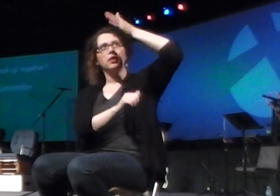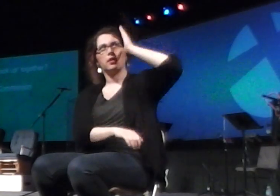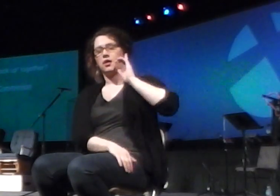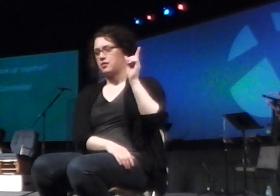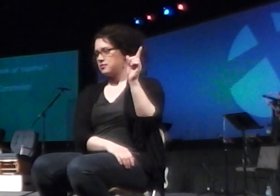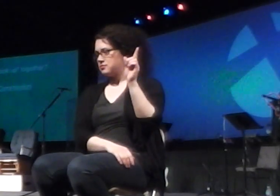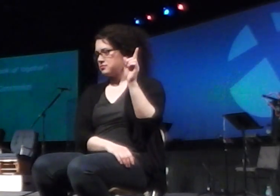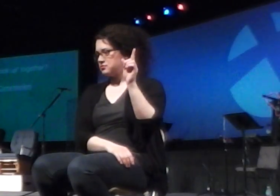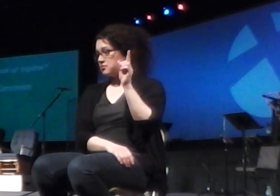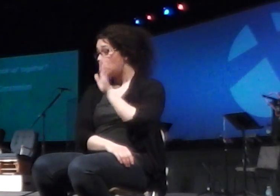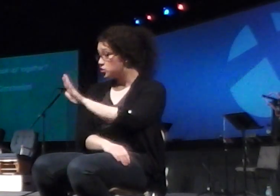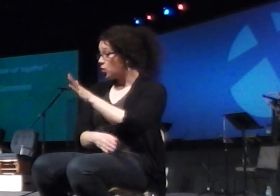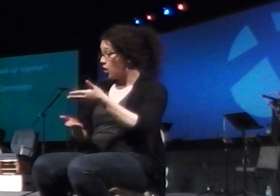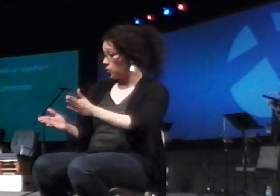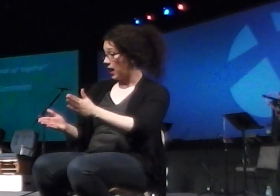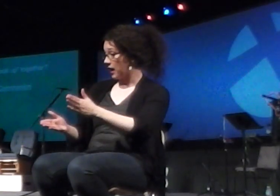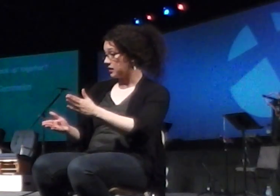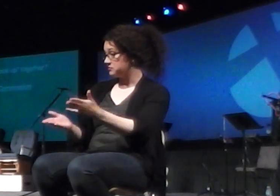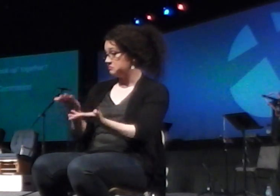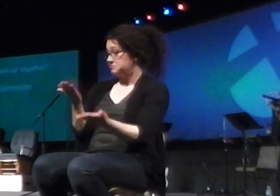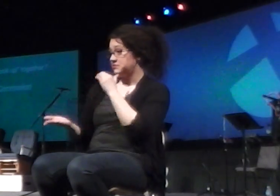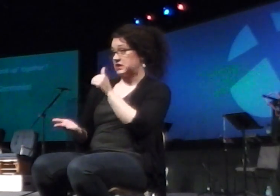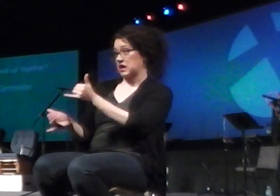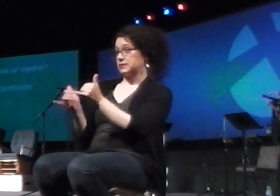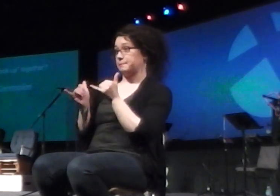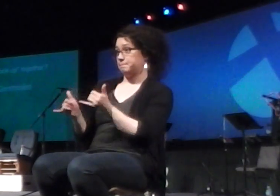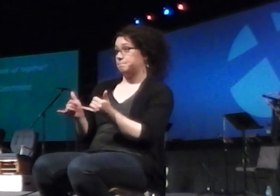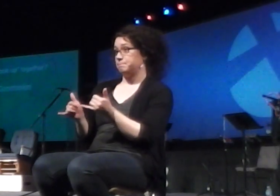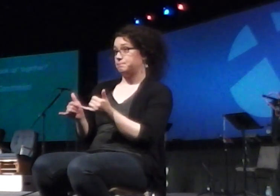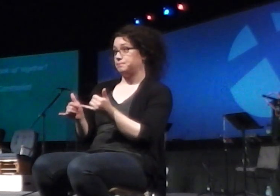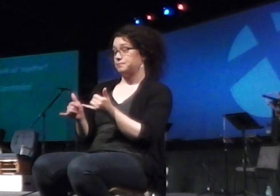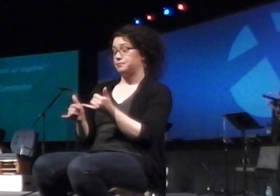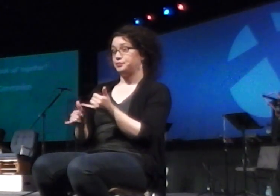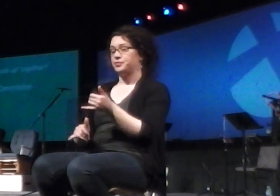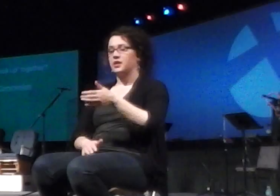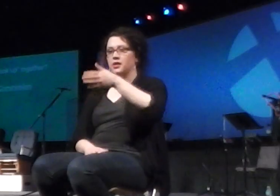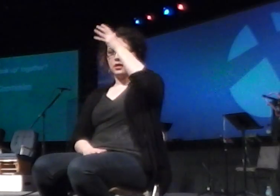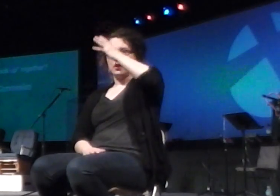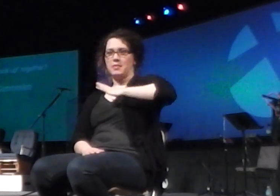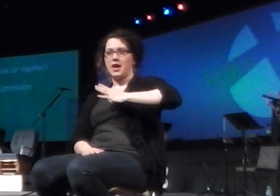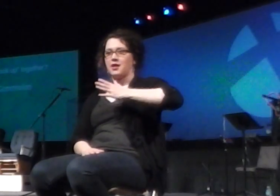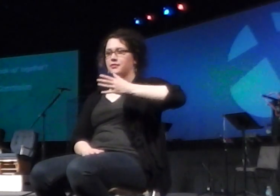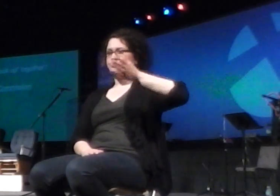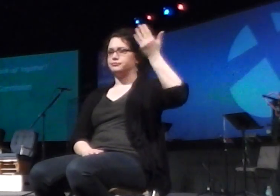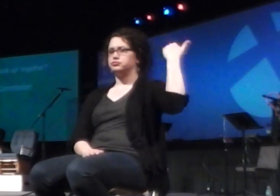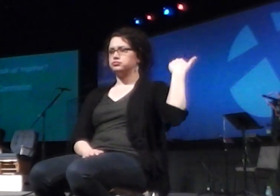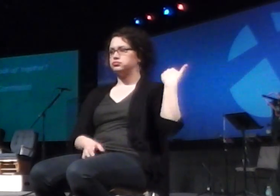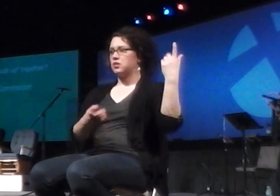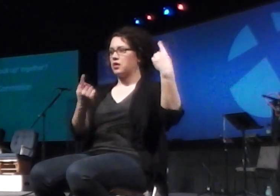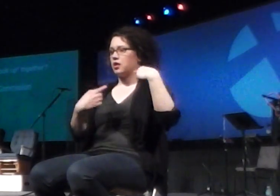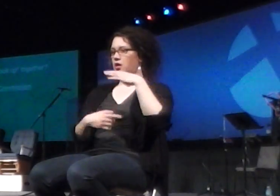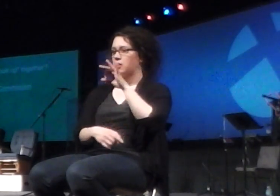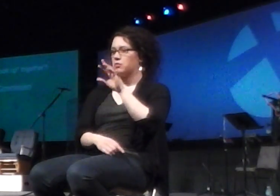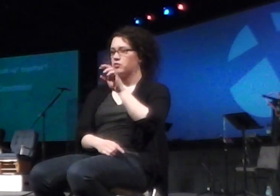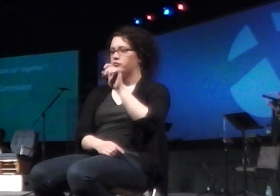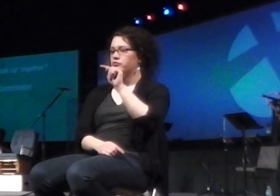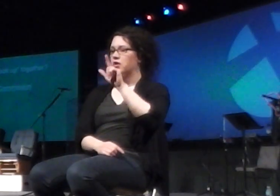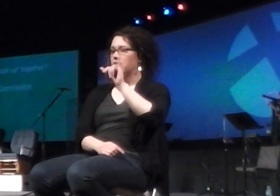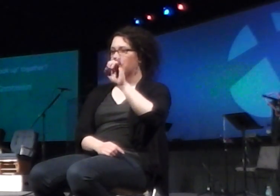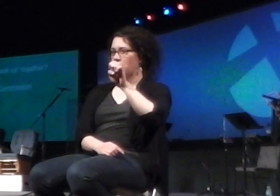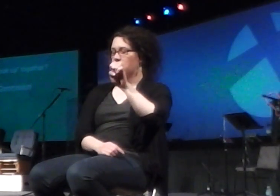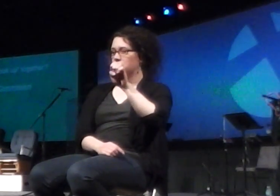way. There's a guy who went to Frontline for a number of years, and he was a fly fishing